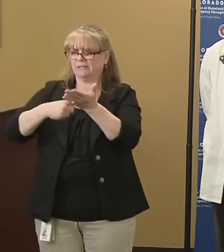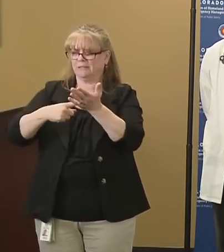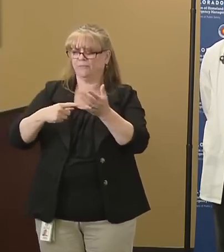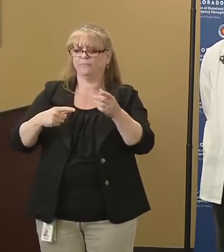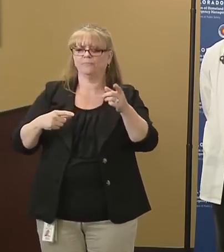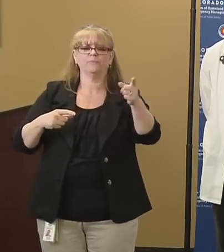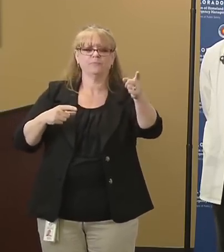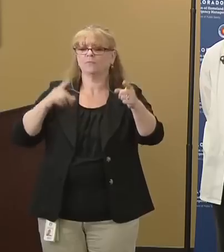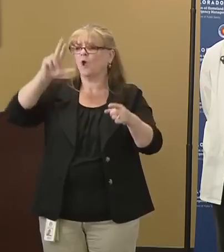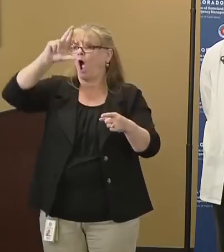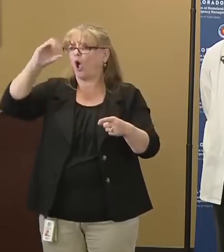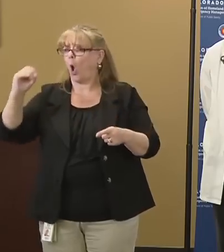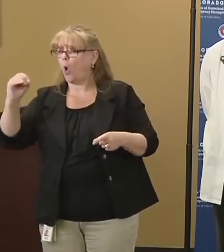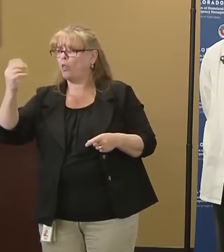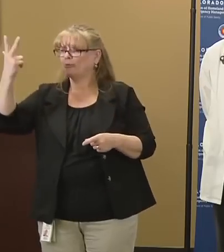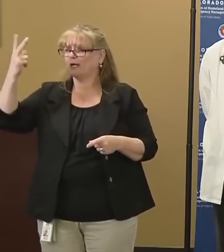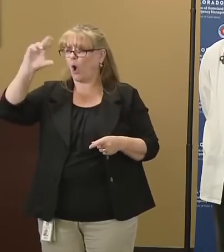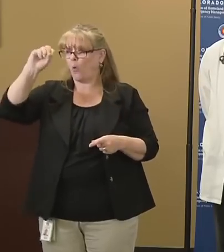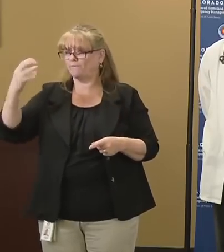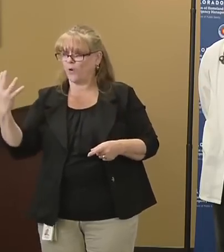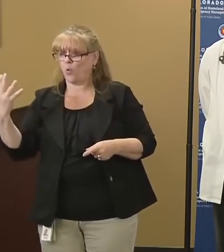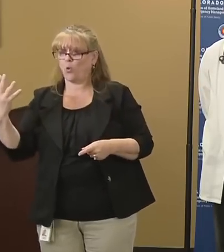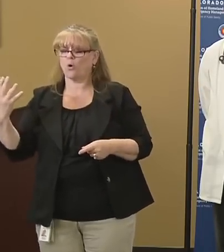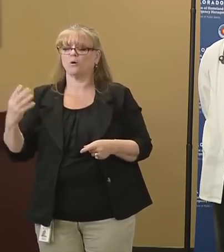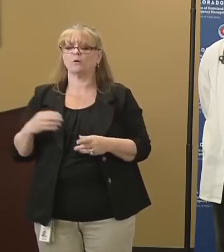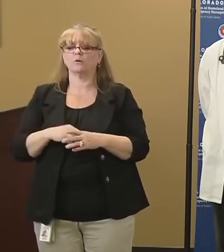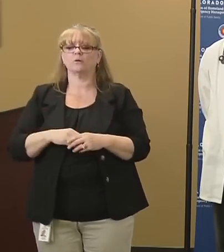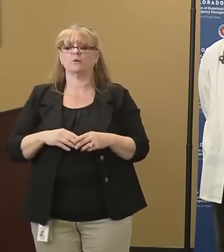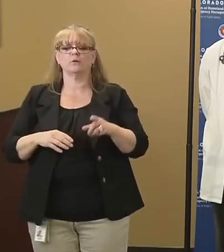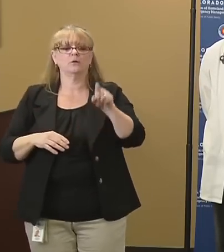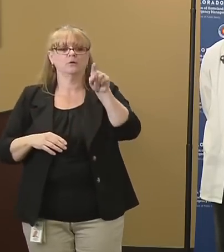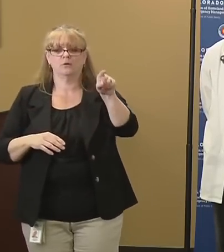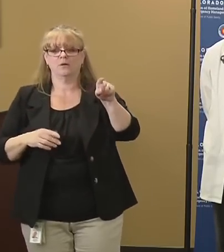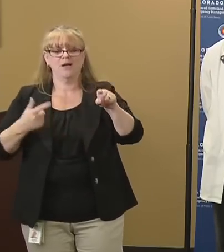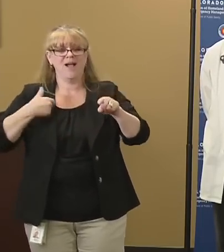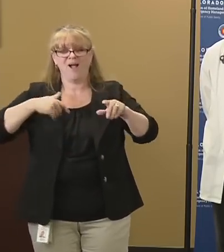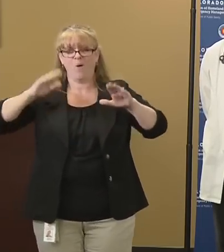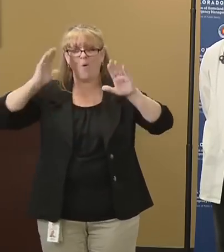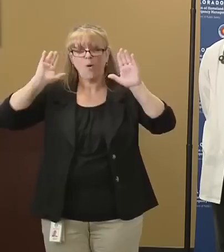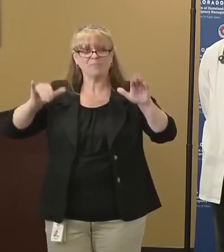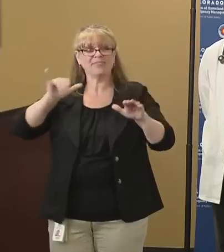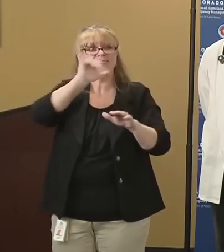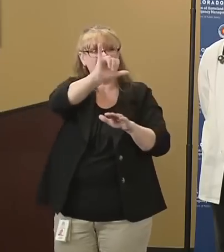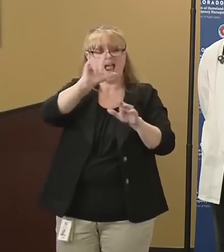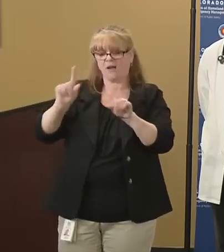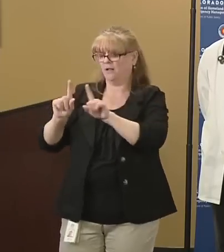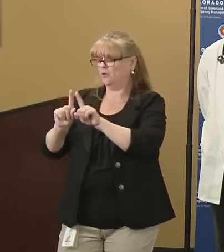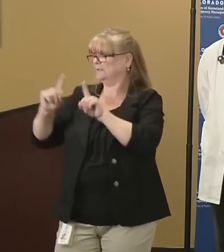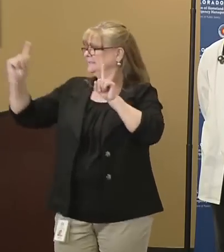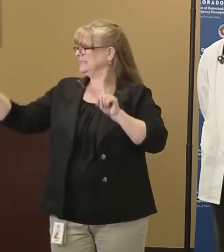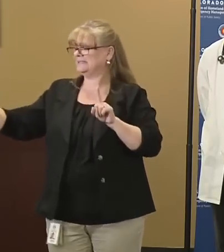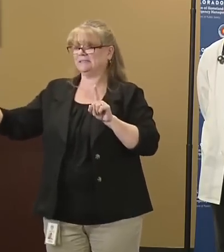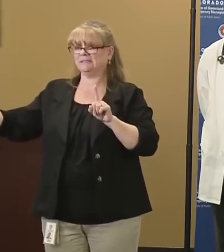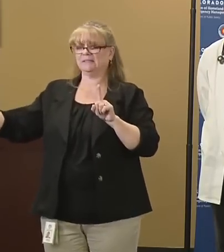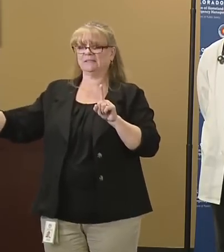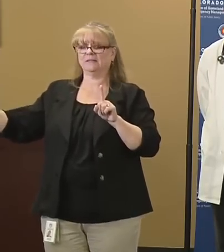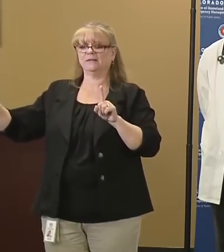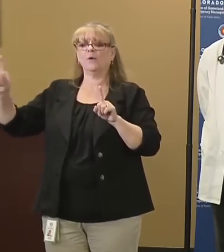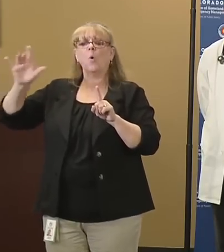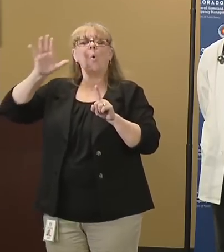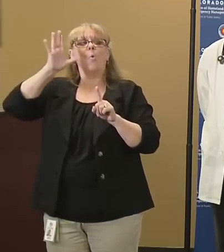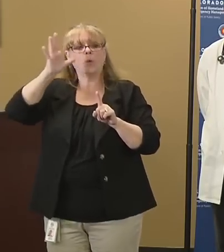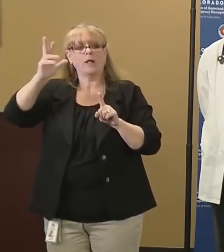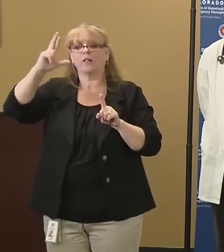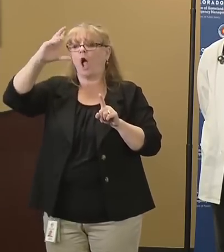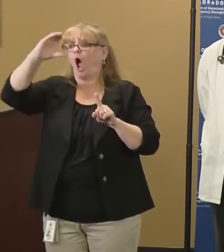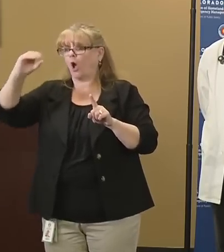significantly reducing the effect of R naught here in our state. So when you saw that it was spreading at doubling every 1.6 days and sounding the